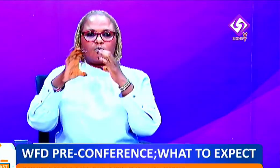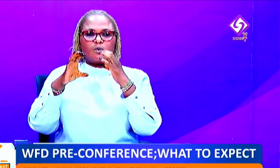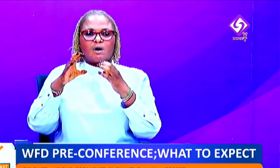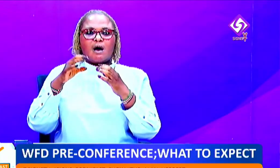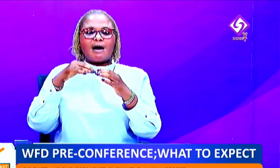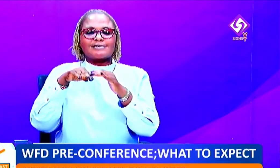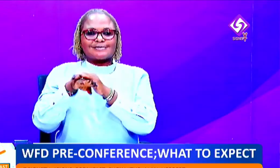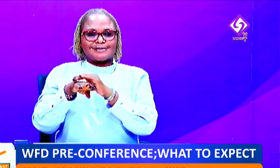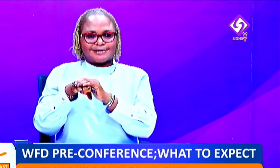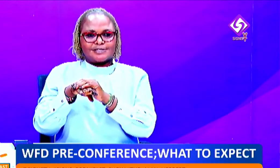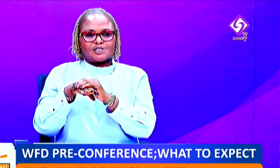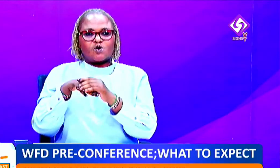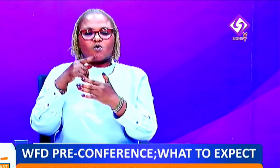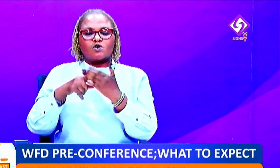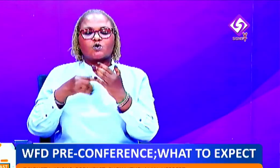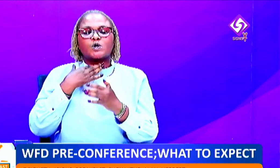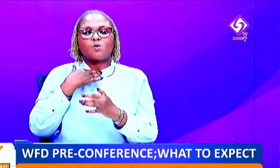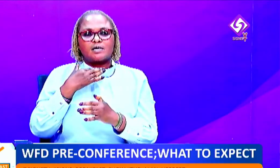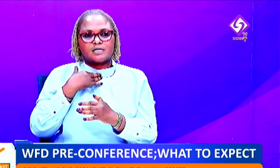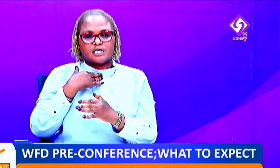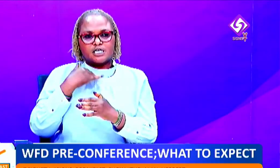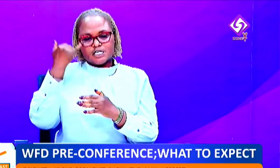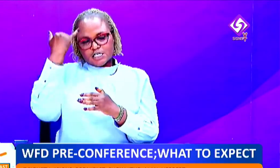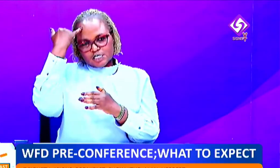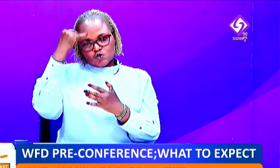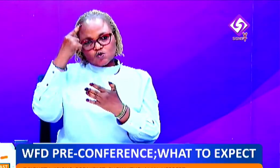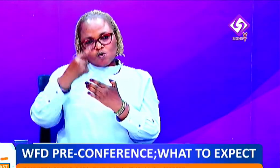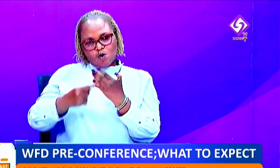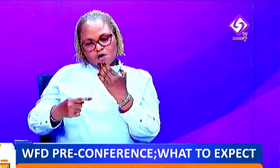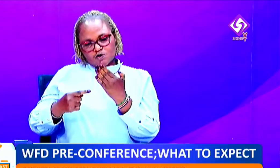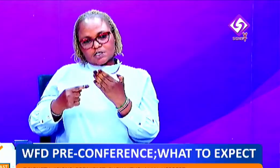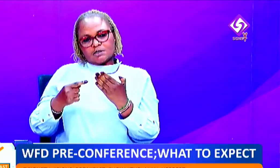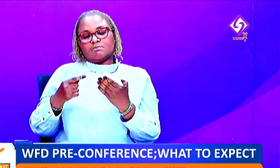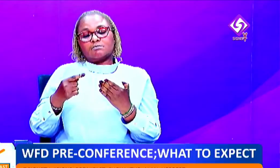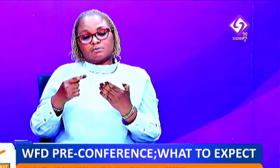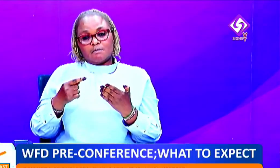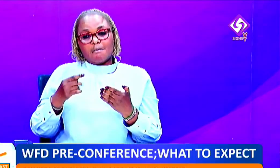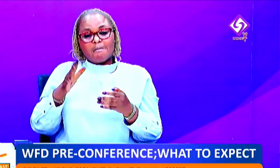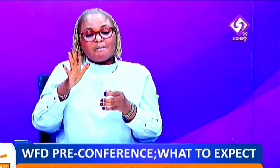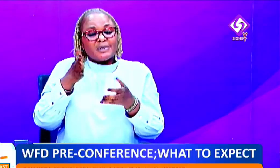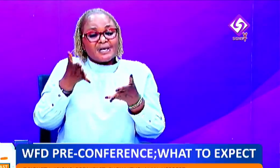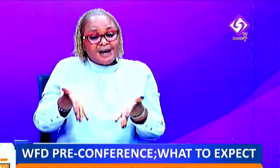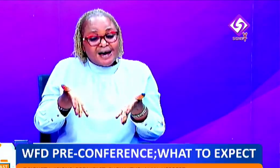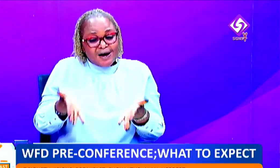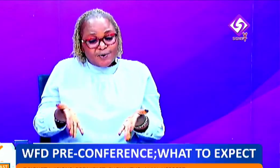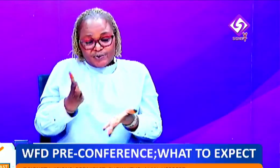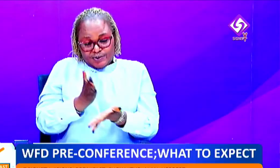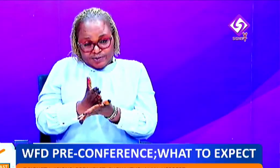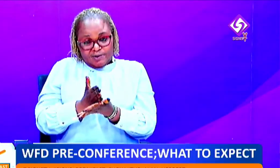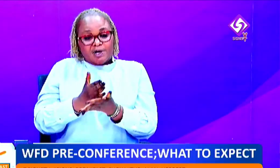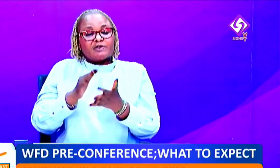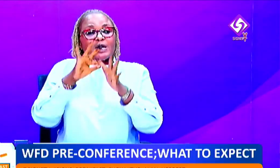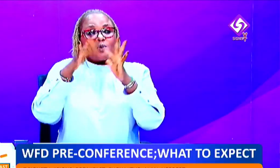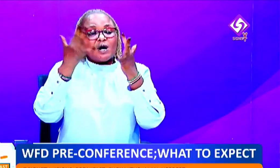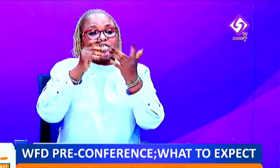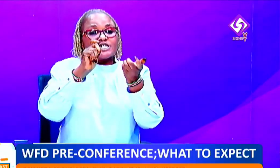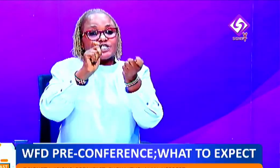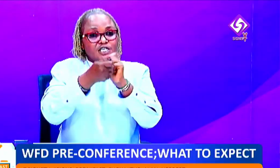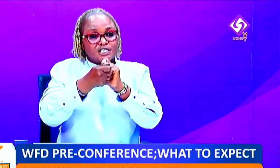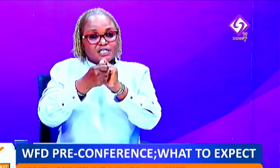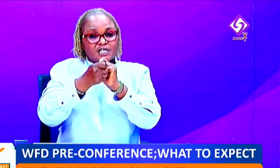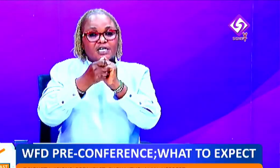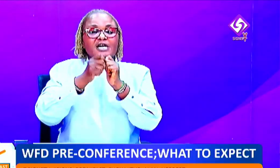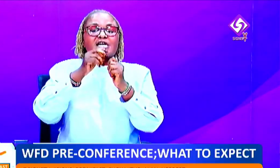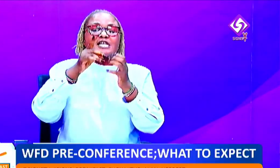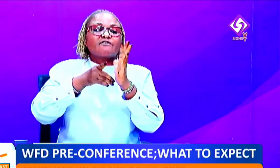for it, of course, to be ratified, because communication access is what we want. There are so many issues that we are experiencing. Like